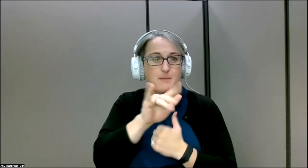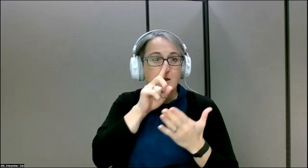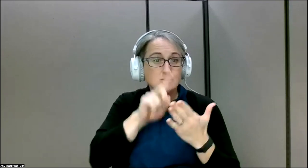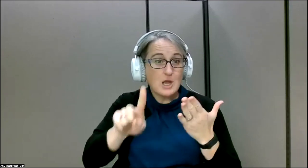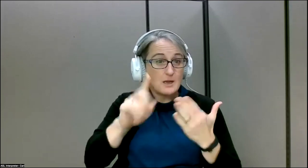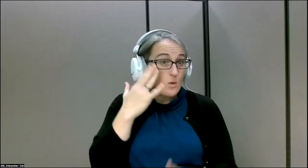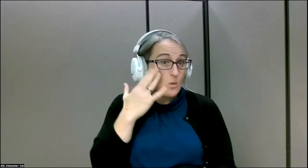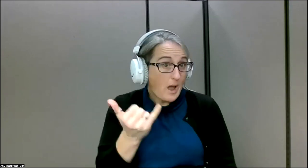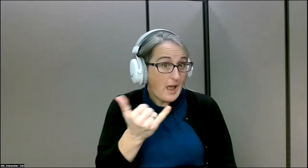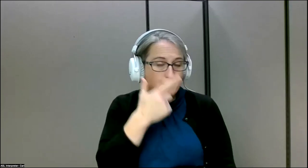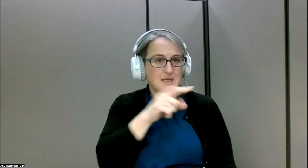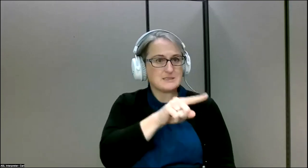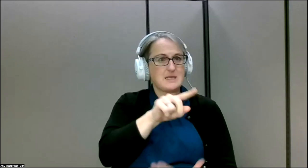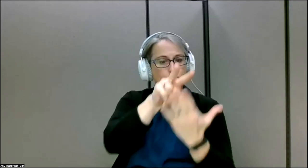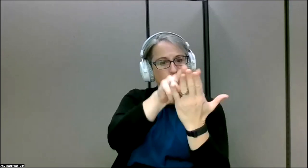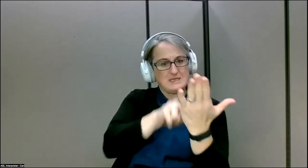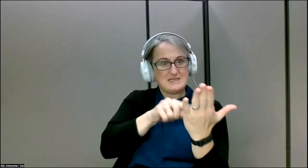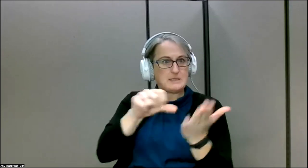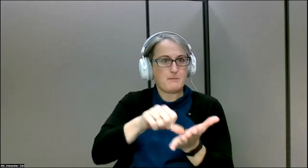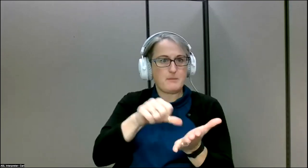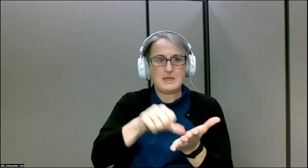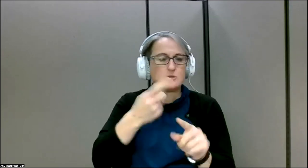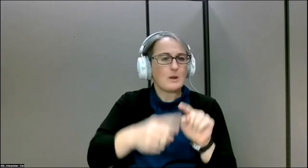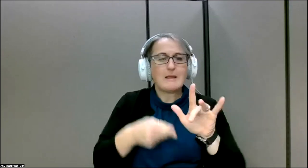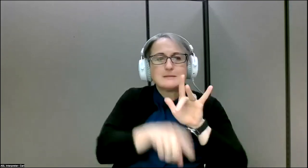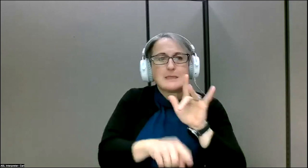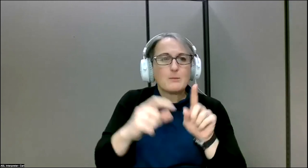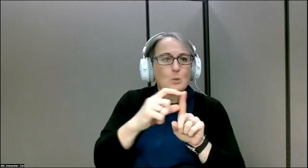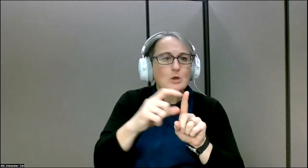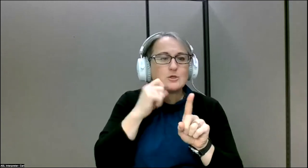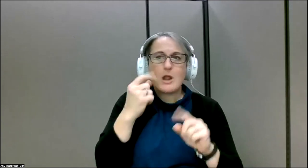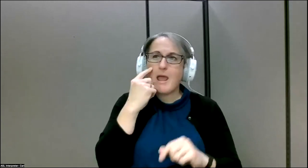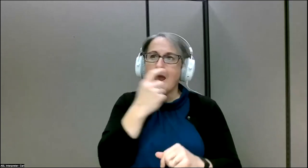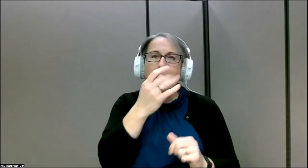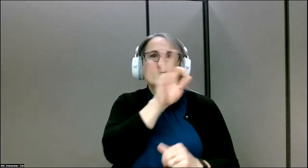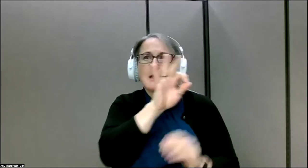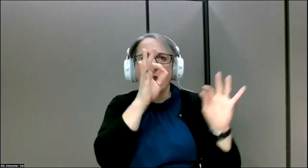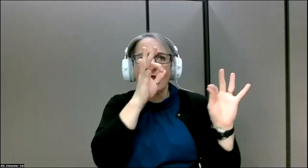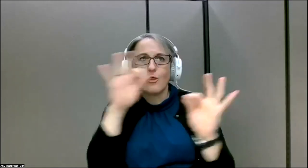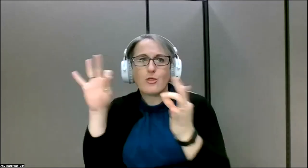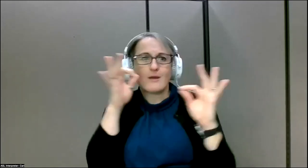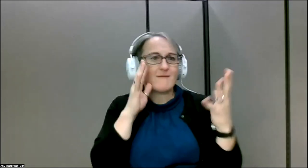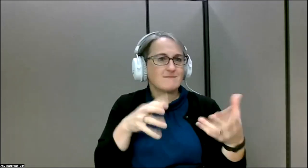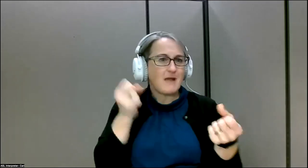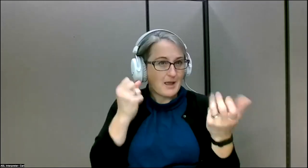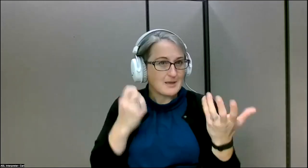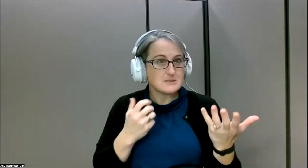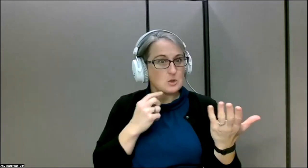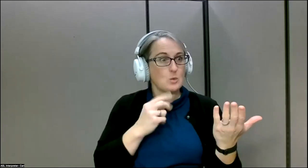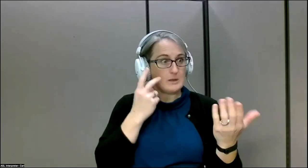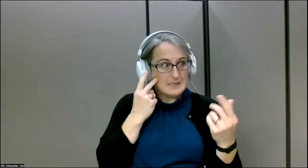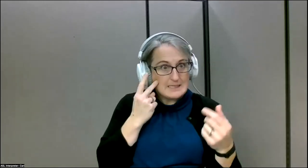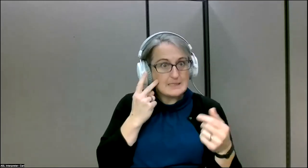it reads out the page to you. You cannot skip over words. You're not skimming over words. You hear every word, and if the word